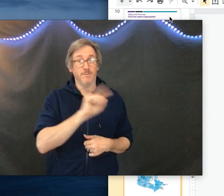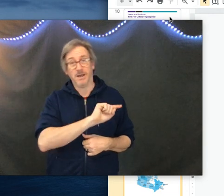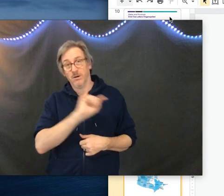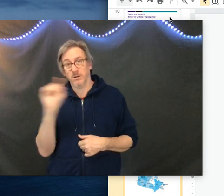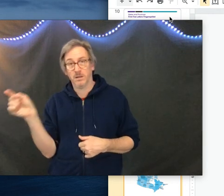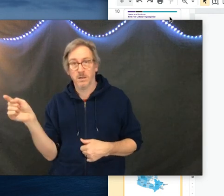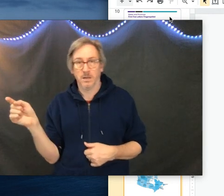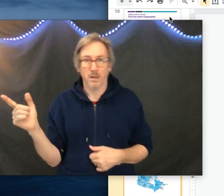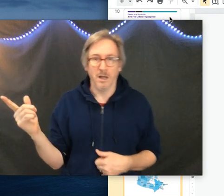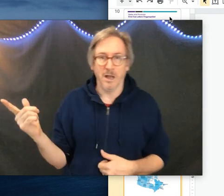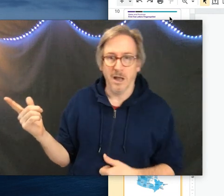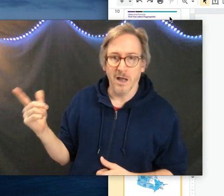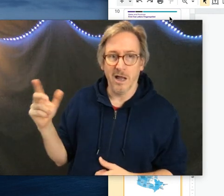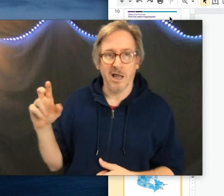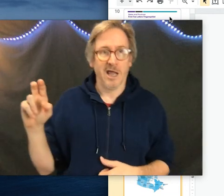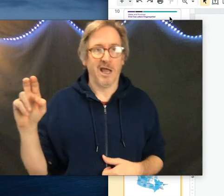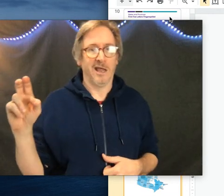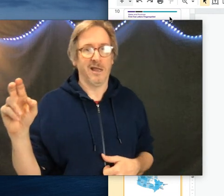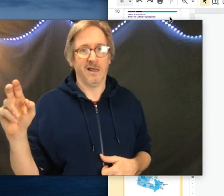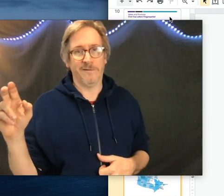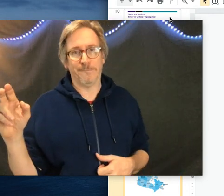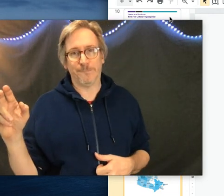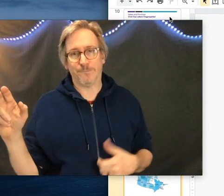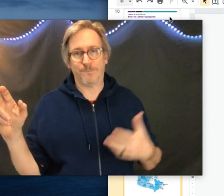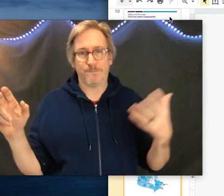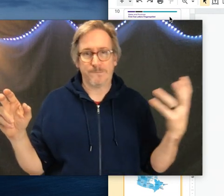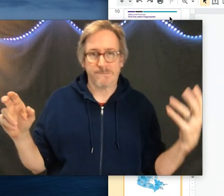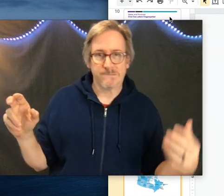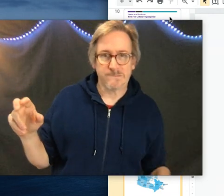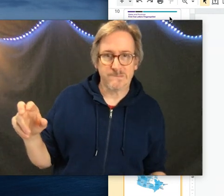you think about, I